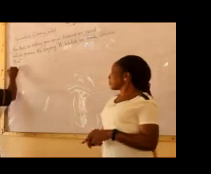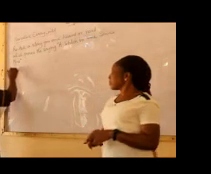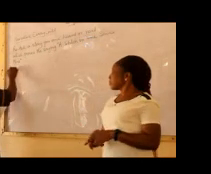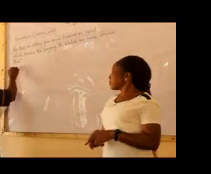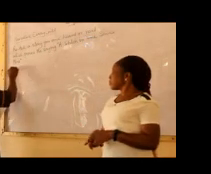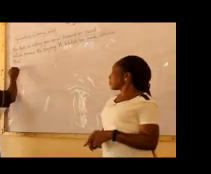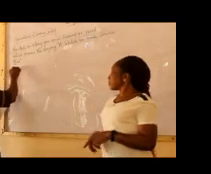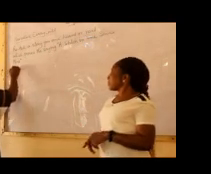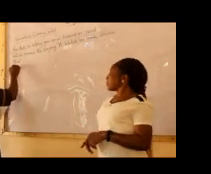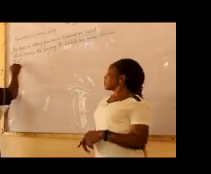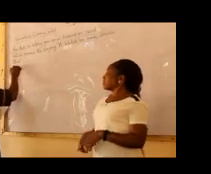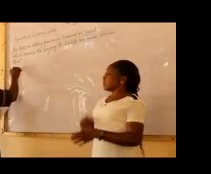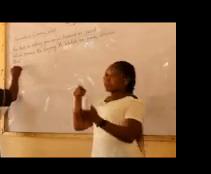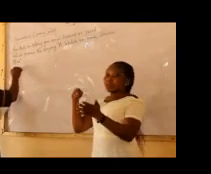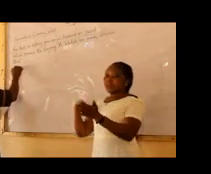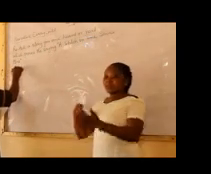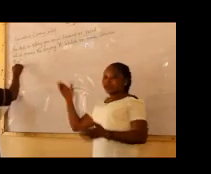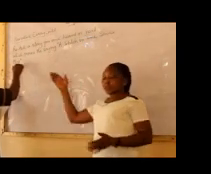1,